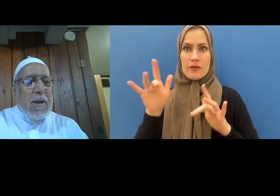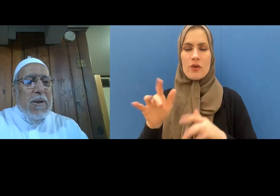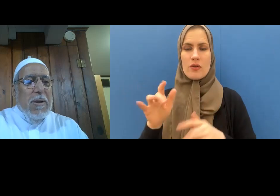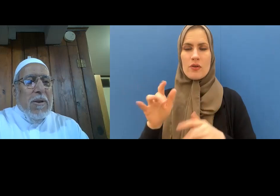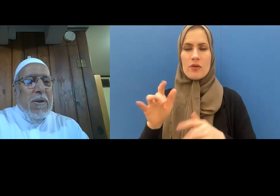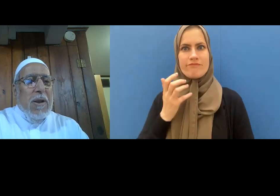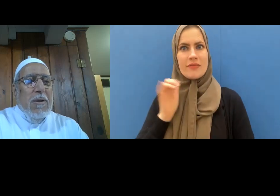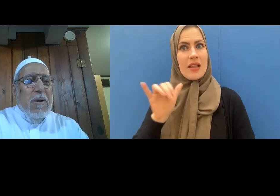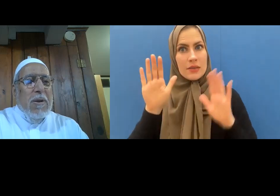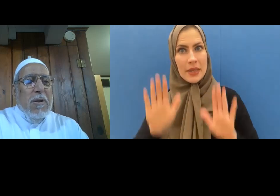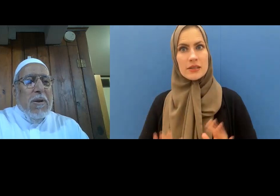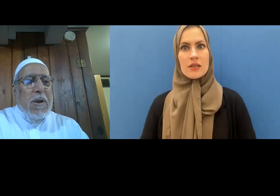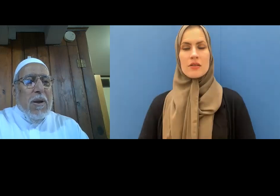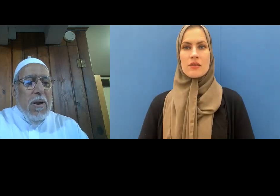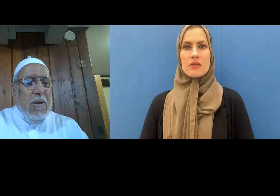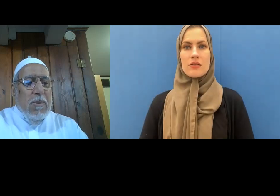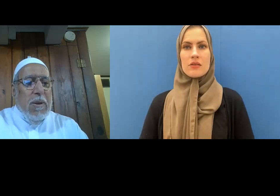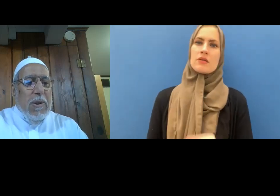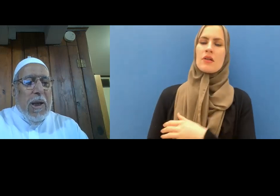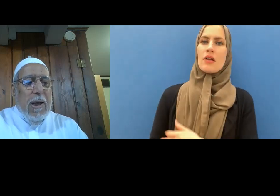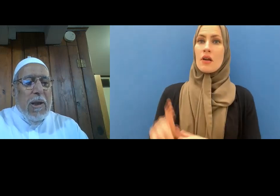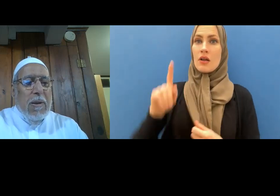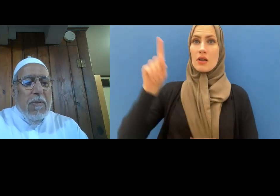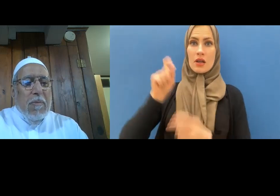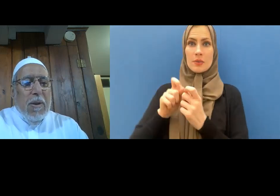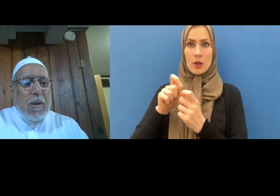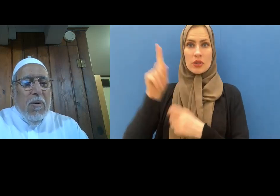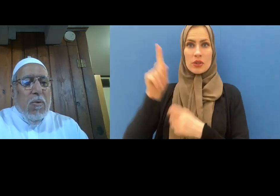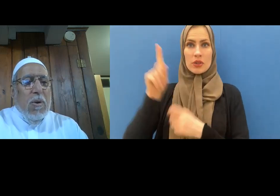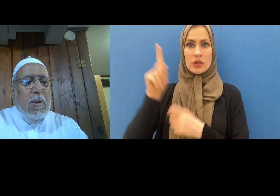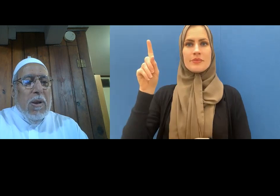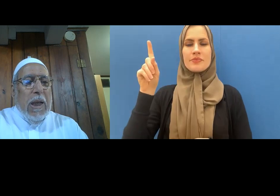amazing that Allah subhanahu wa ta'ala